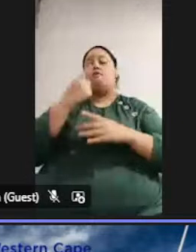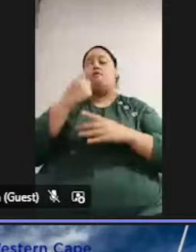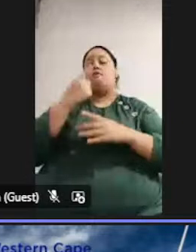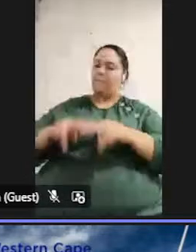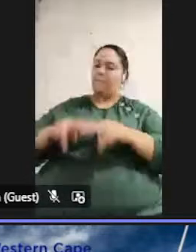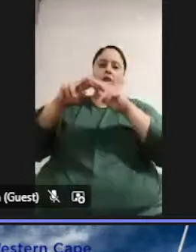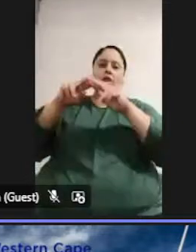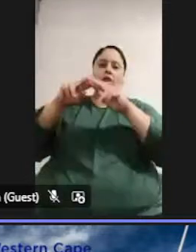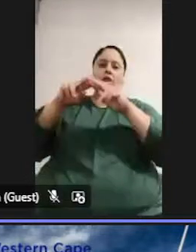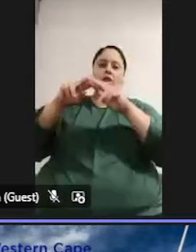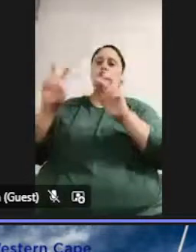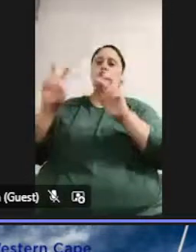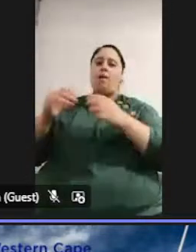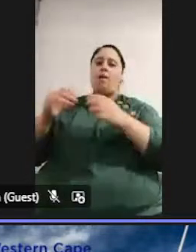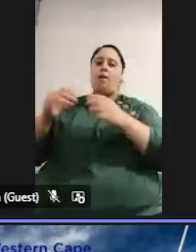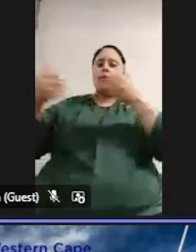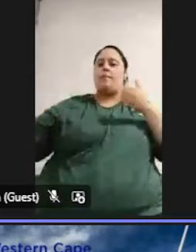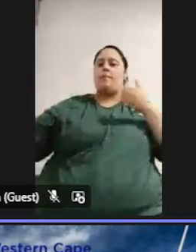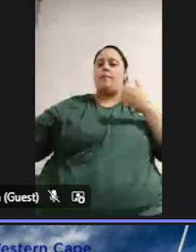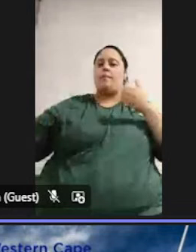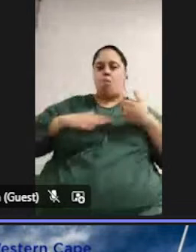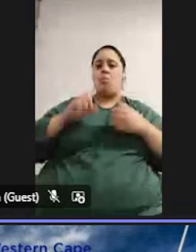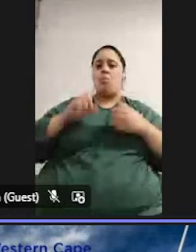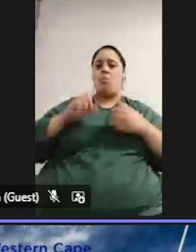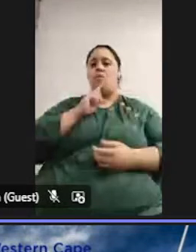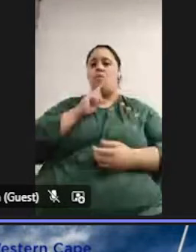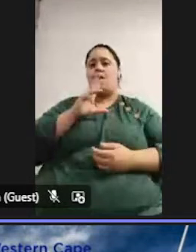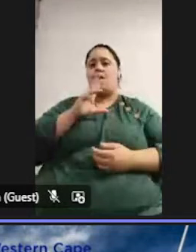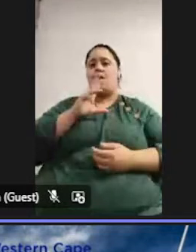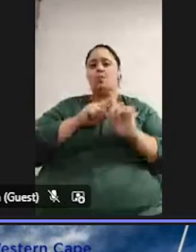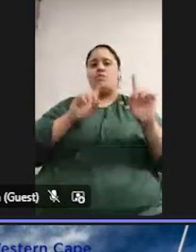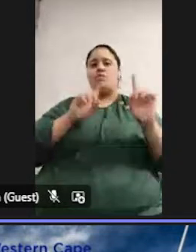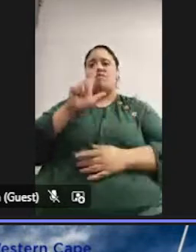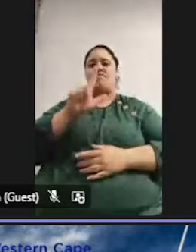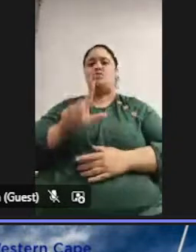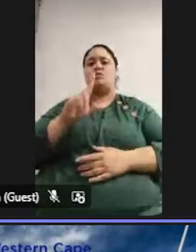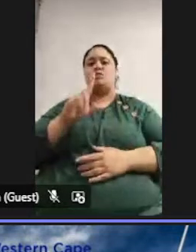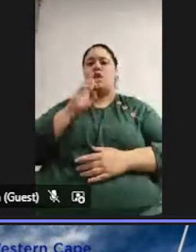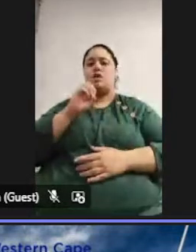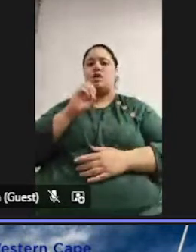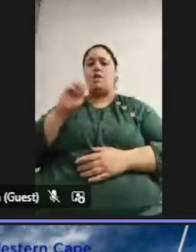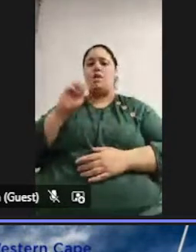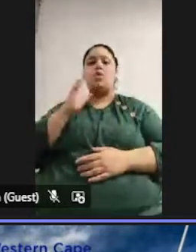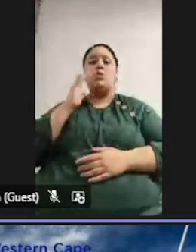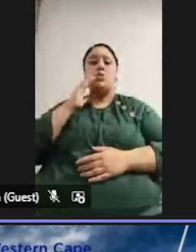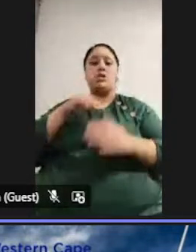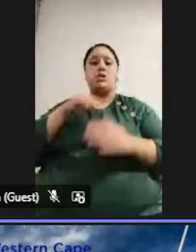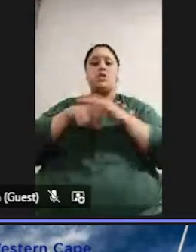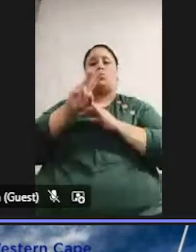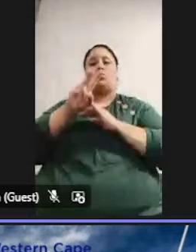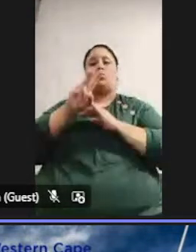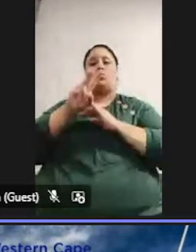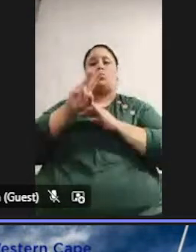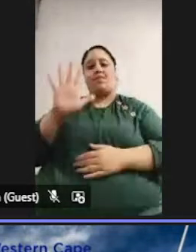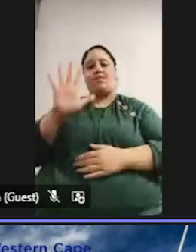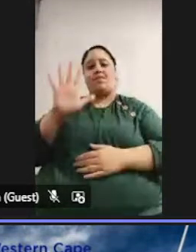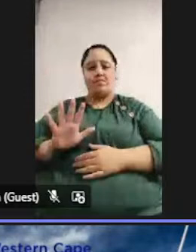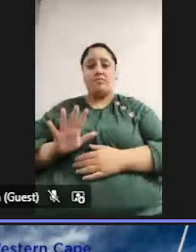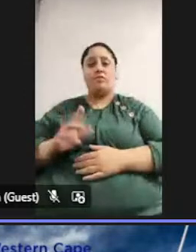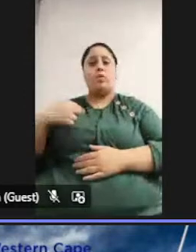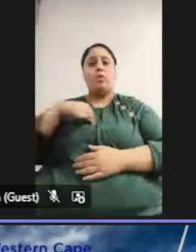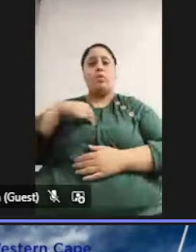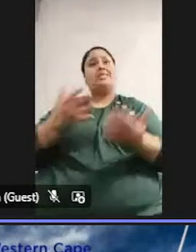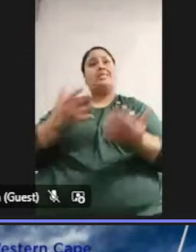between 1,800 and 5,700 megawatts by 2035. We anticipate this will attract